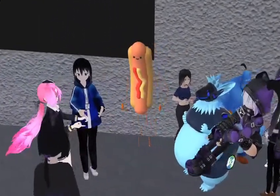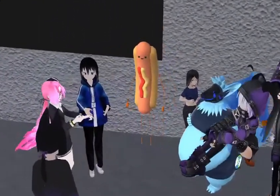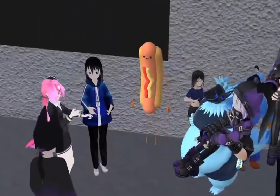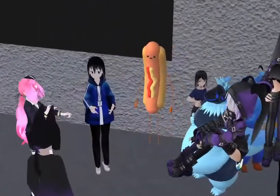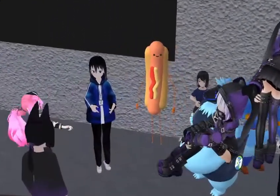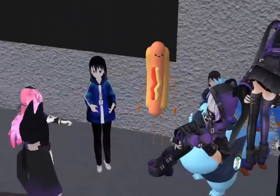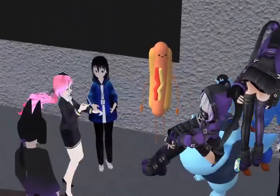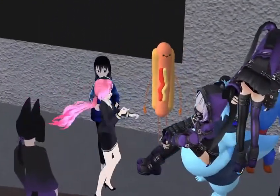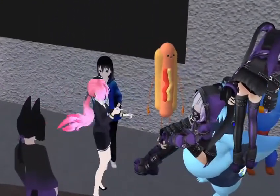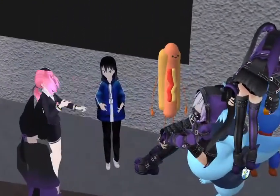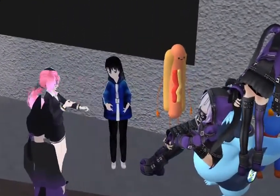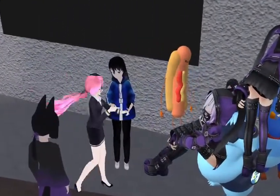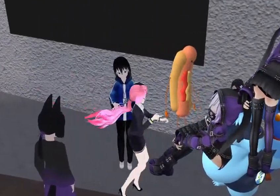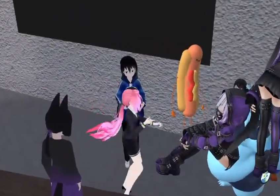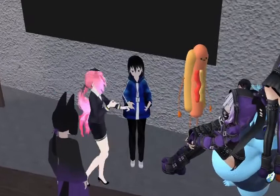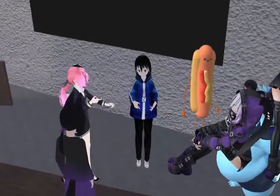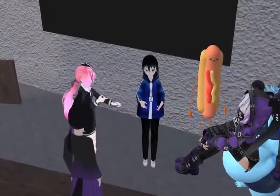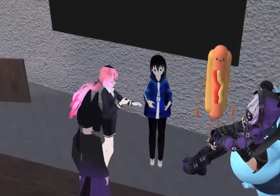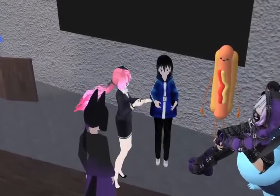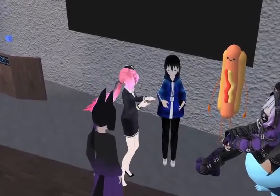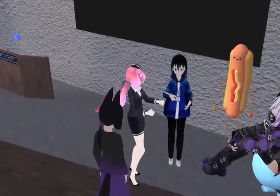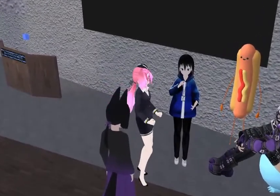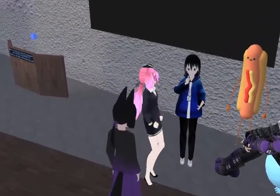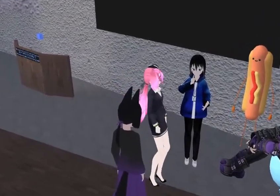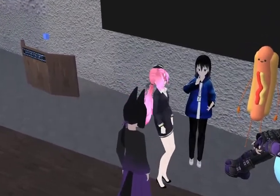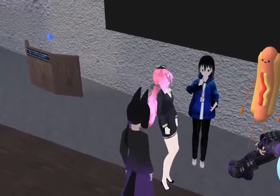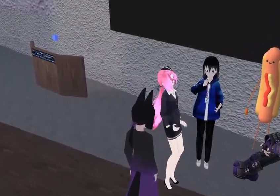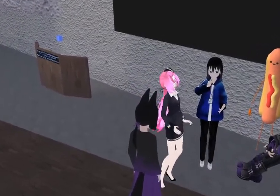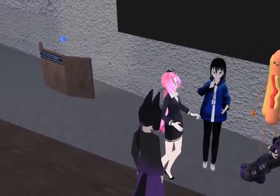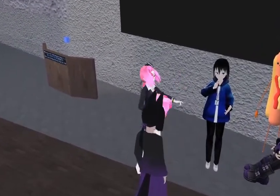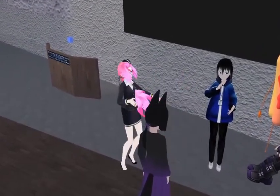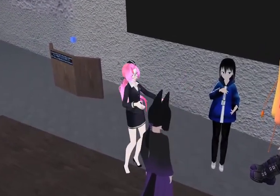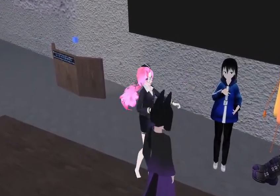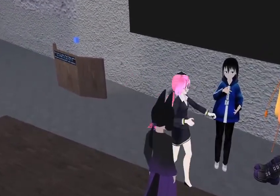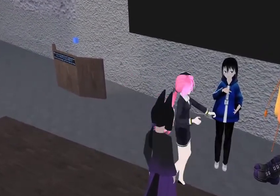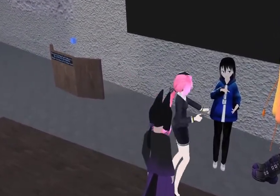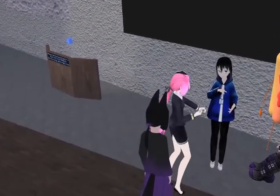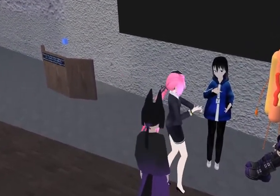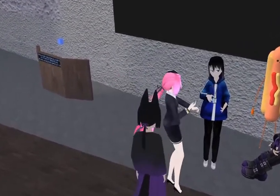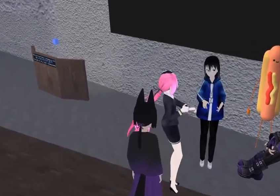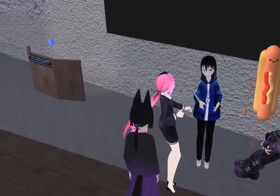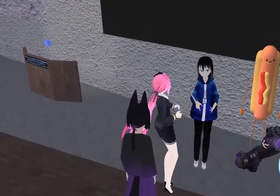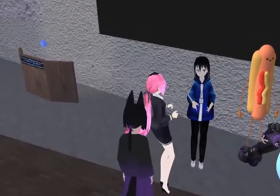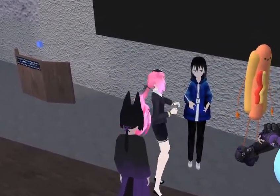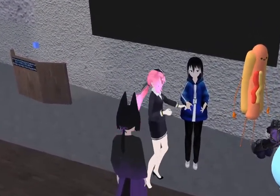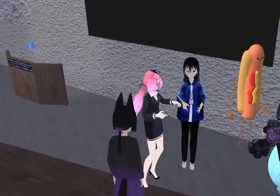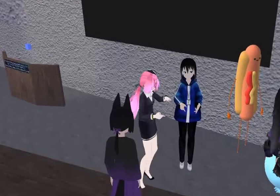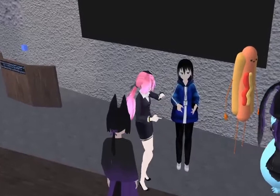doing. I said in the other group, it's very obvious that I'm gonna have to give more than 5 minutes. So that's fine. We still got a What if